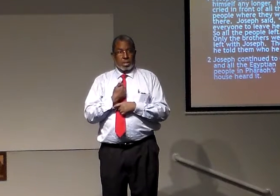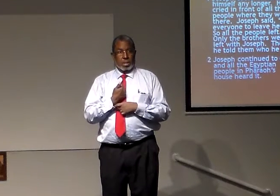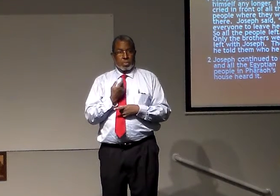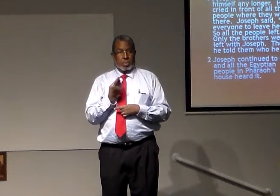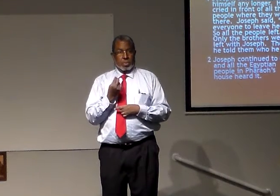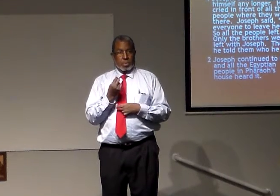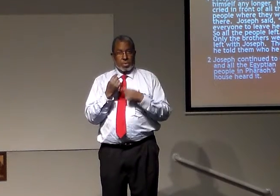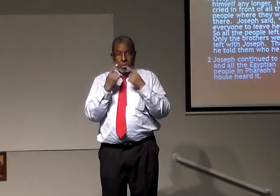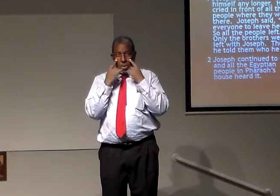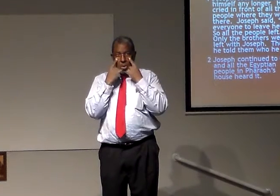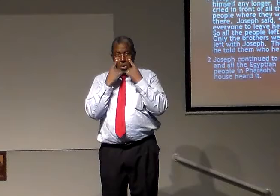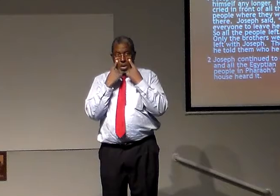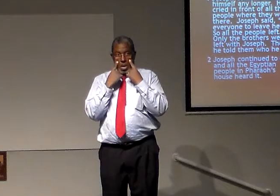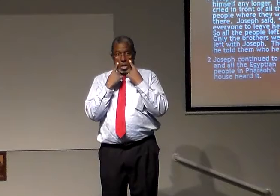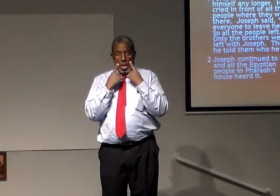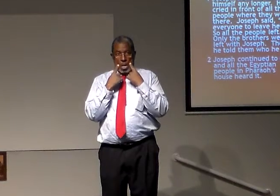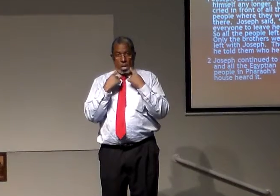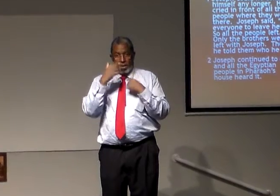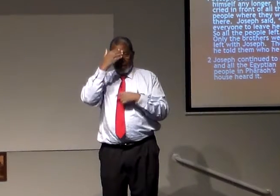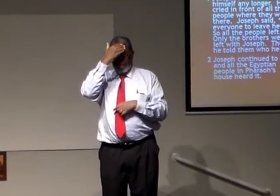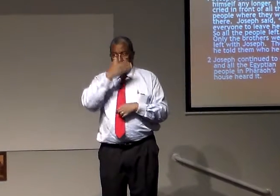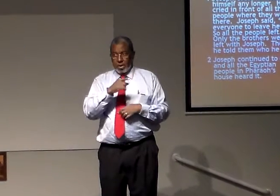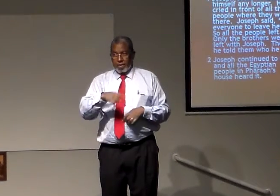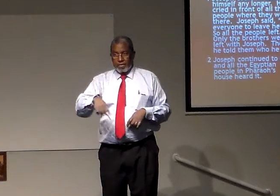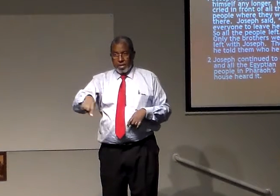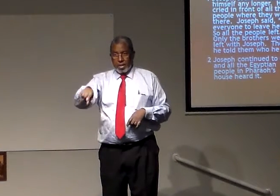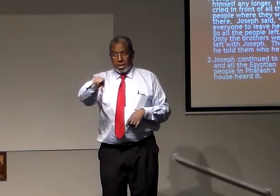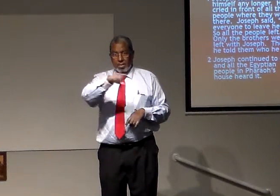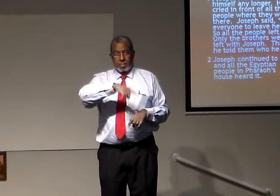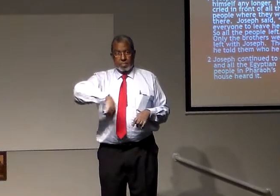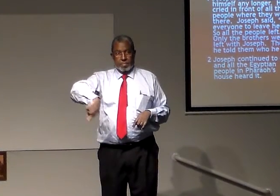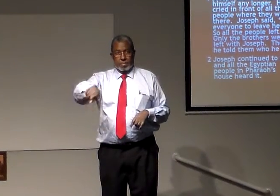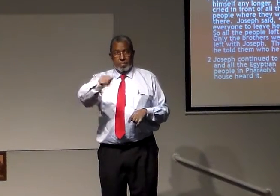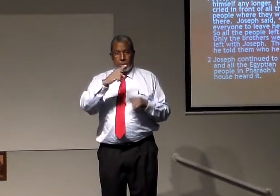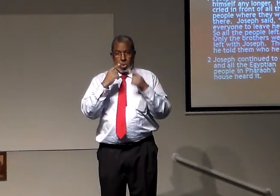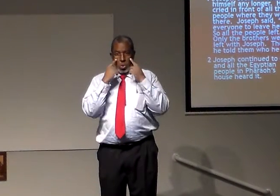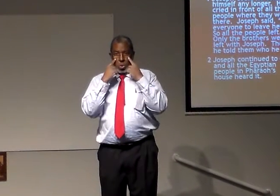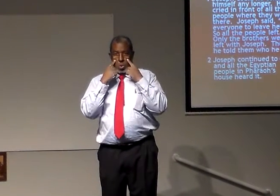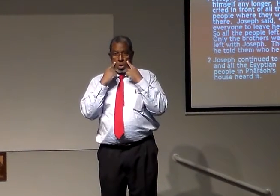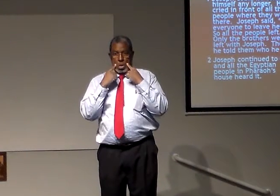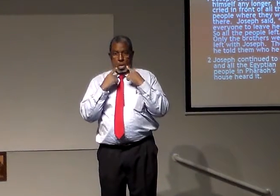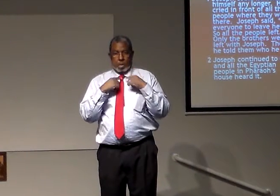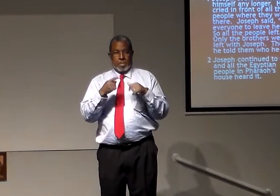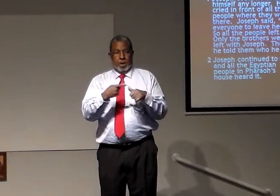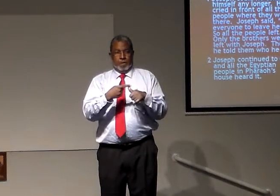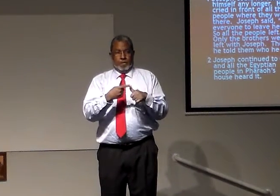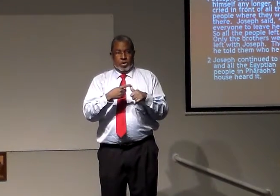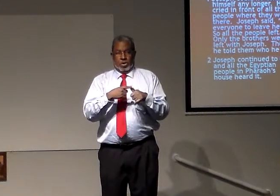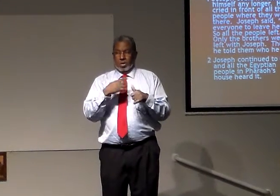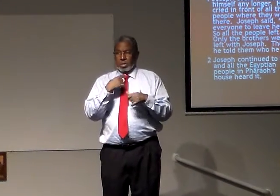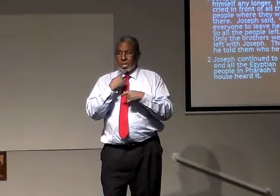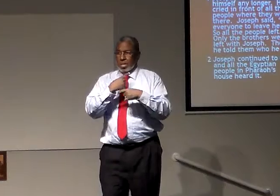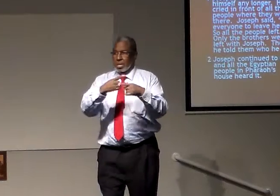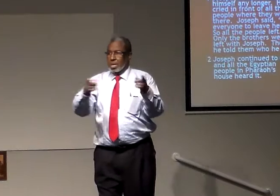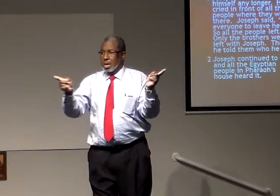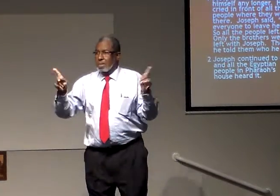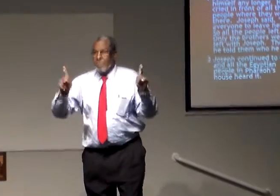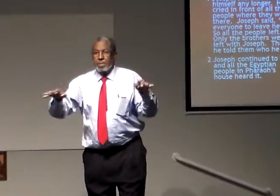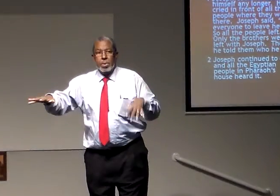control himself. He cried in front of them. He cried. But at first he told